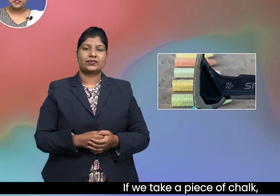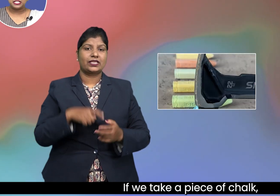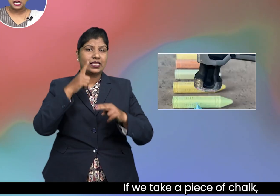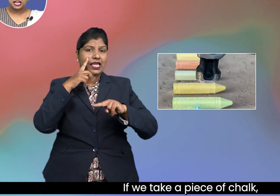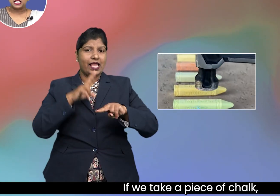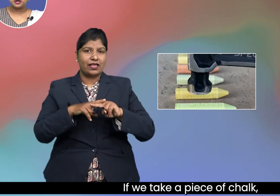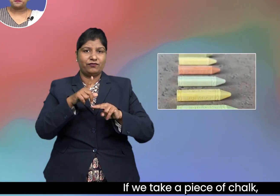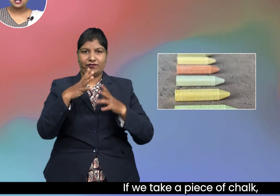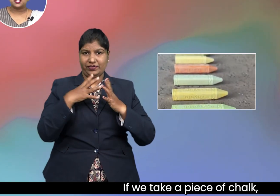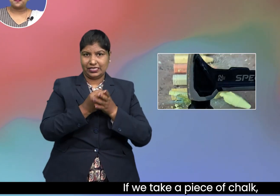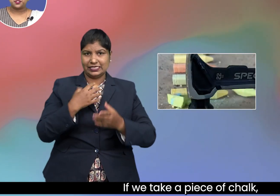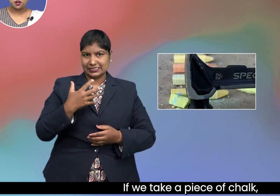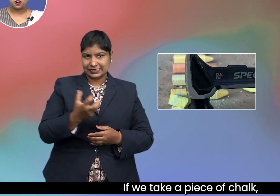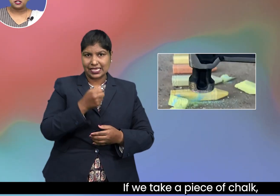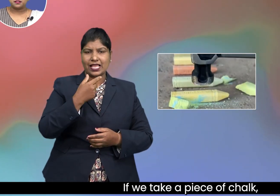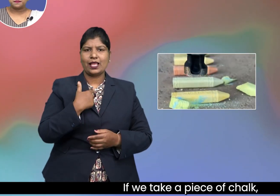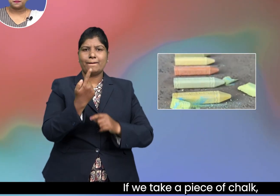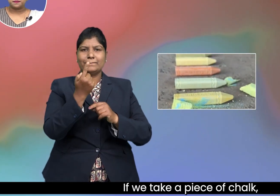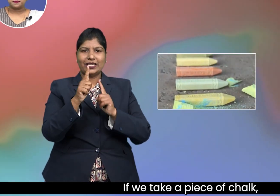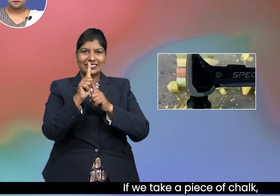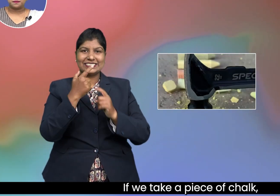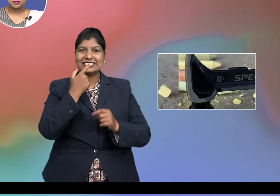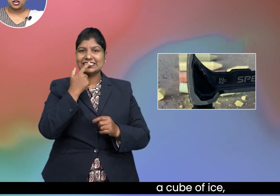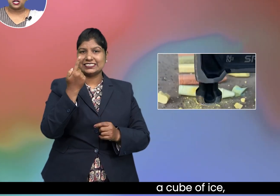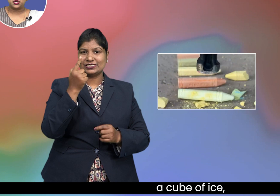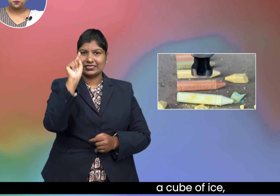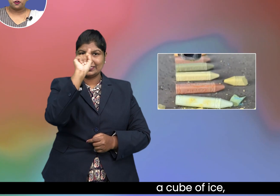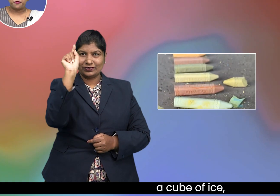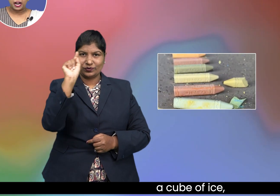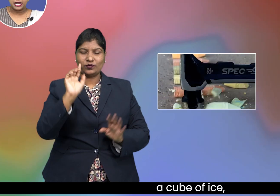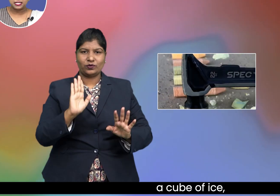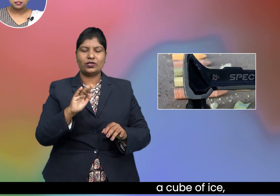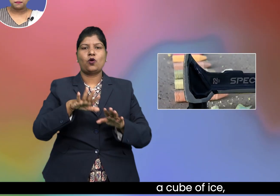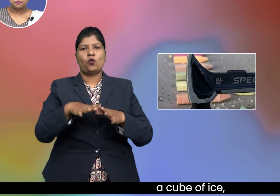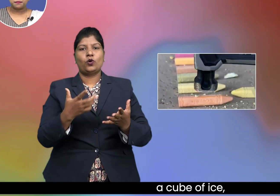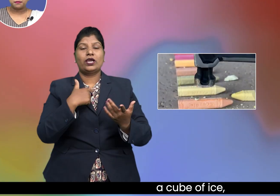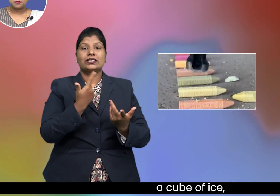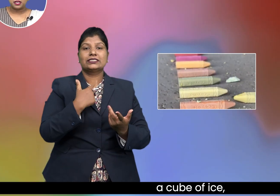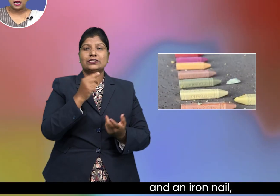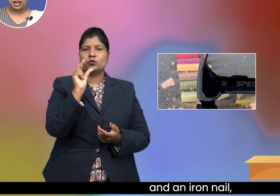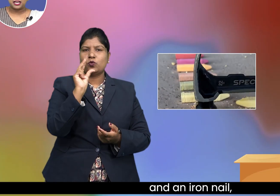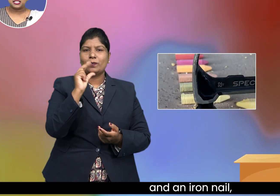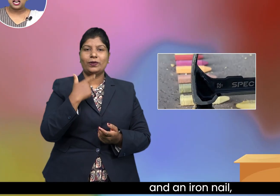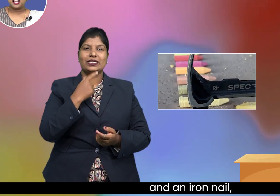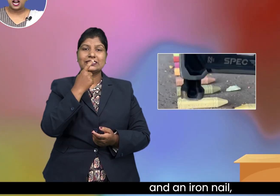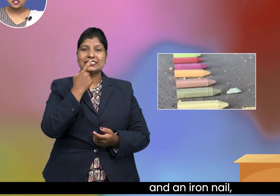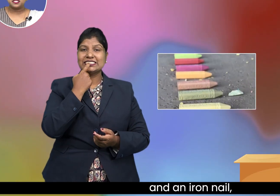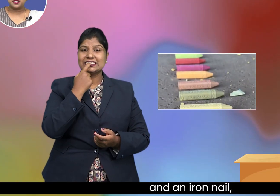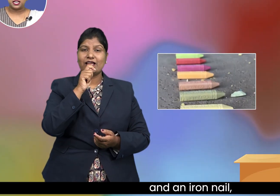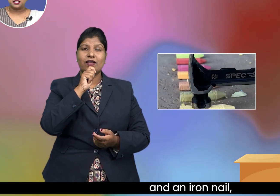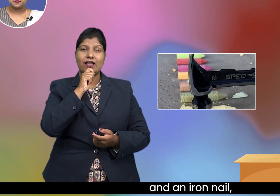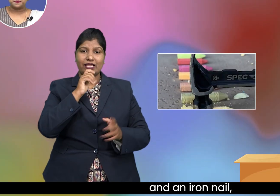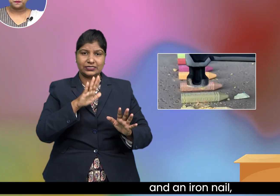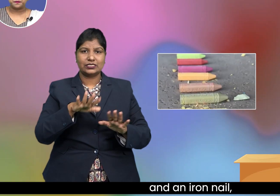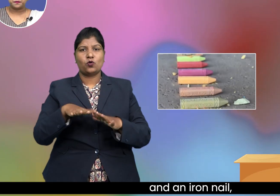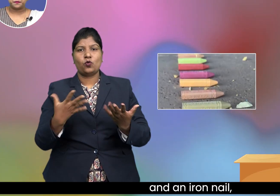If we take a piece of chalk, a cube of ice, and an iron